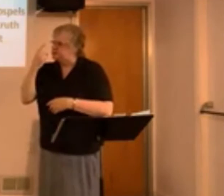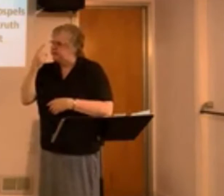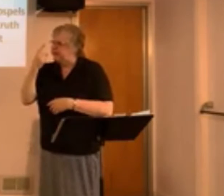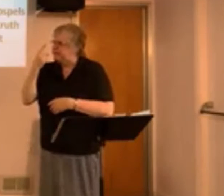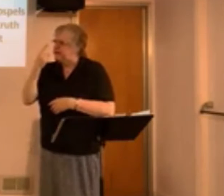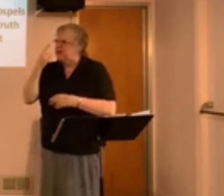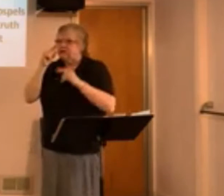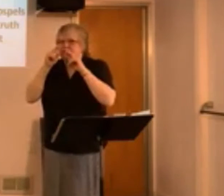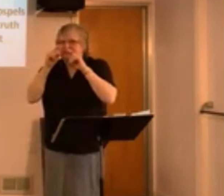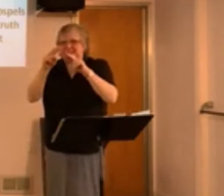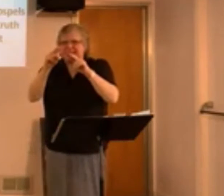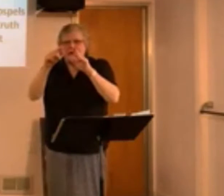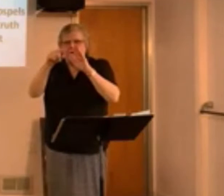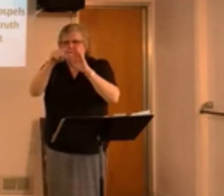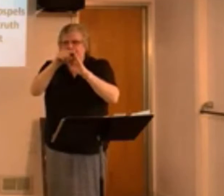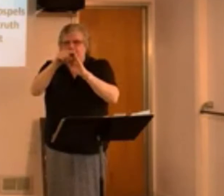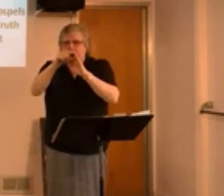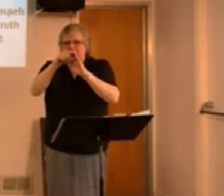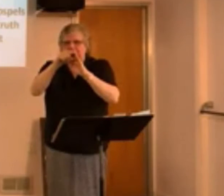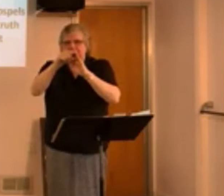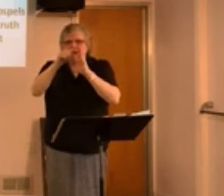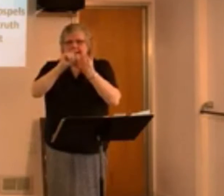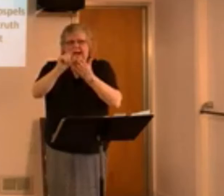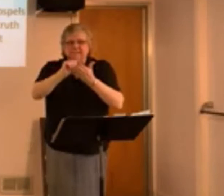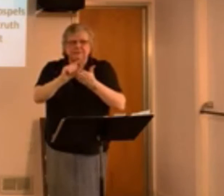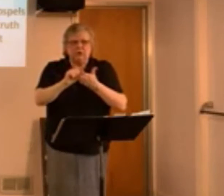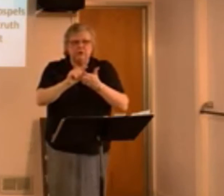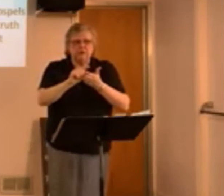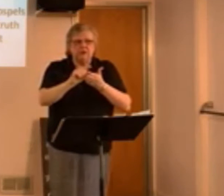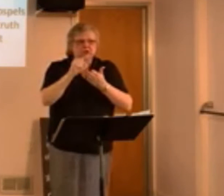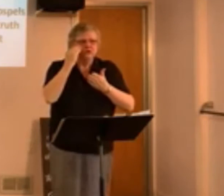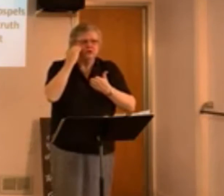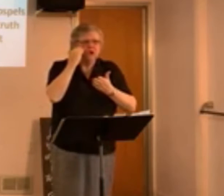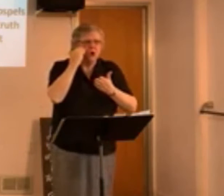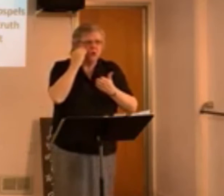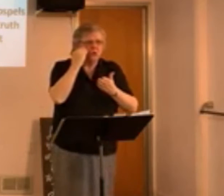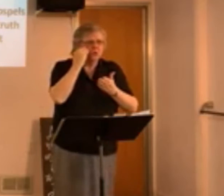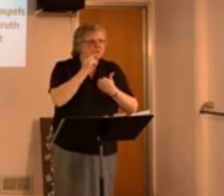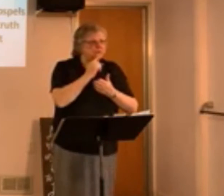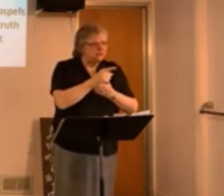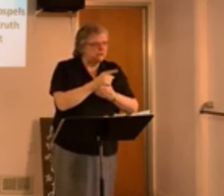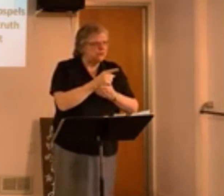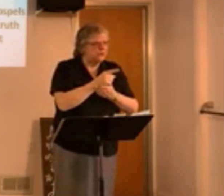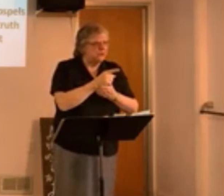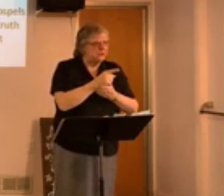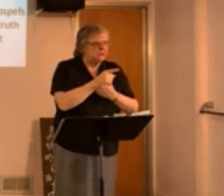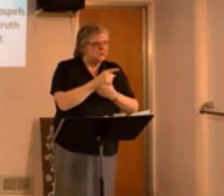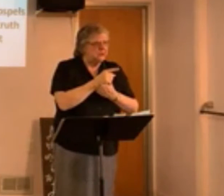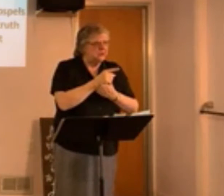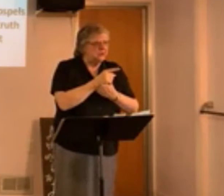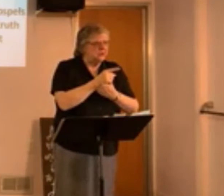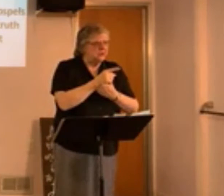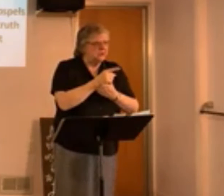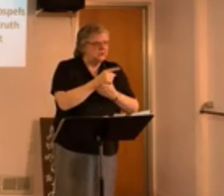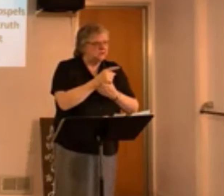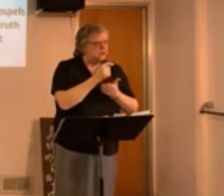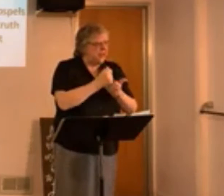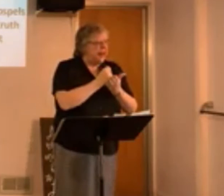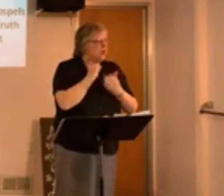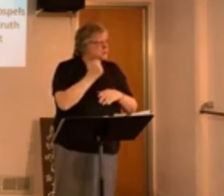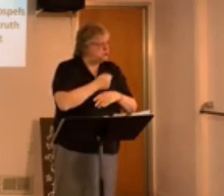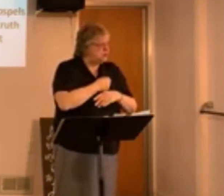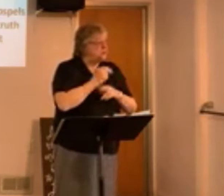through a false gospel and a false standard. And so with that, that helps